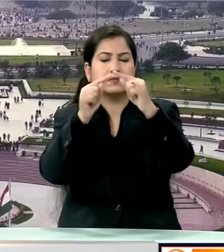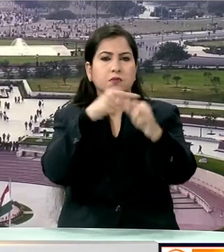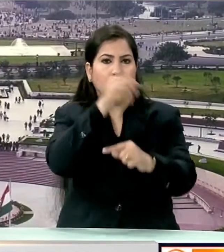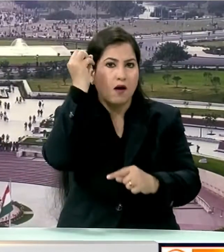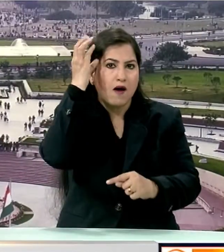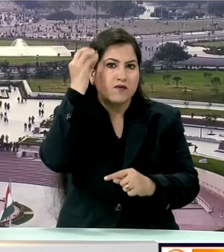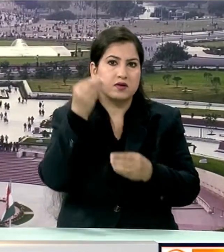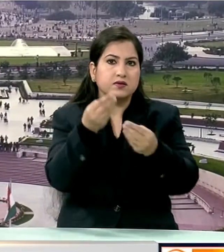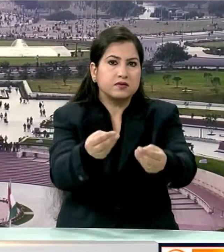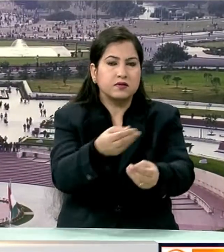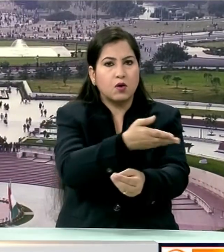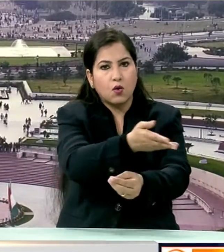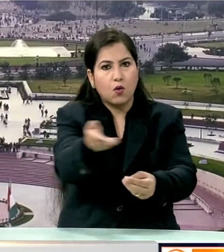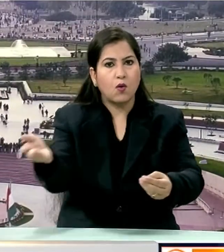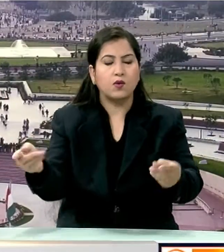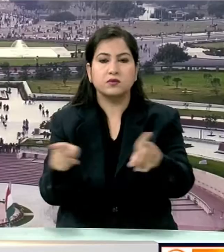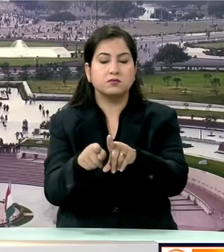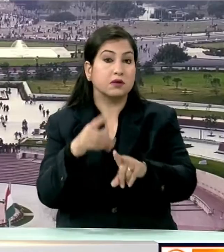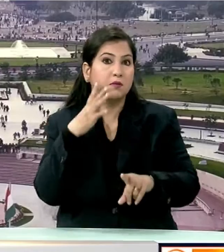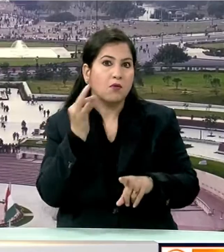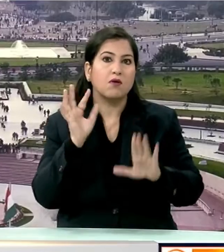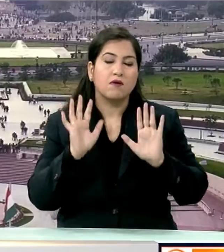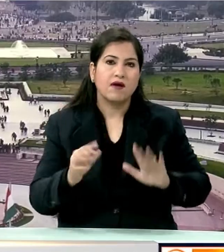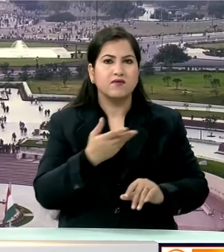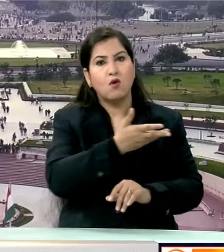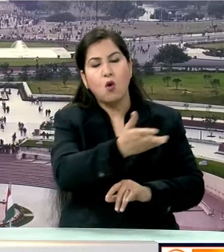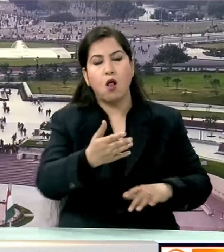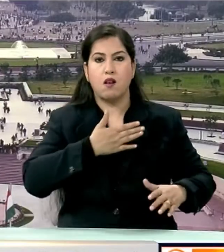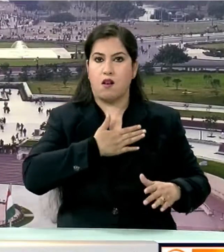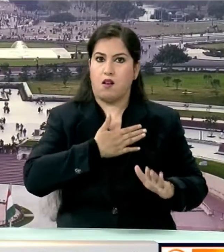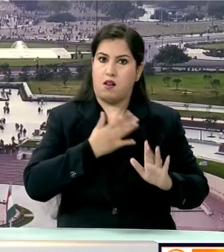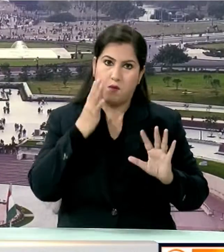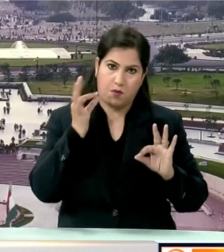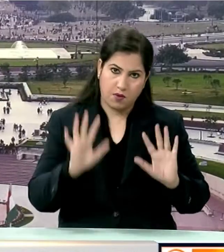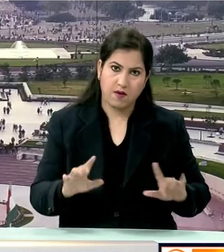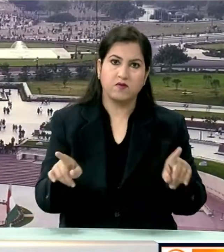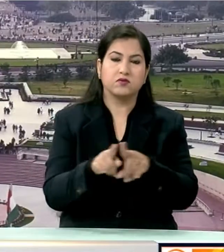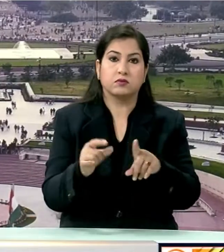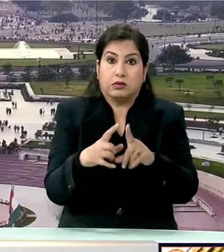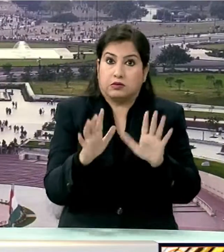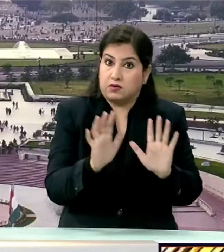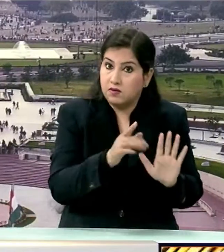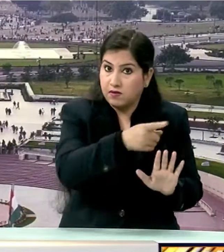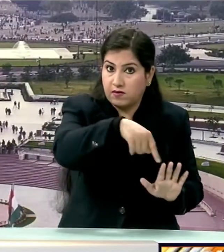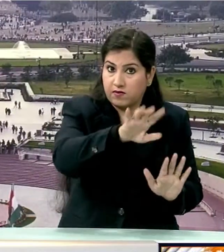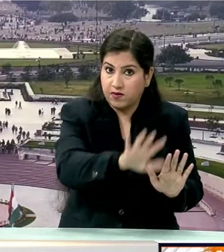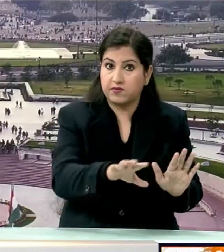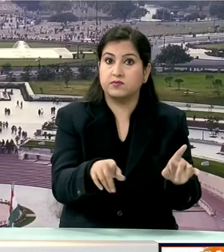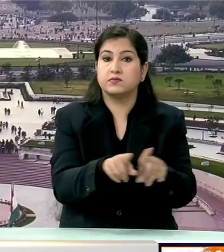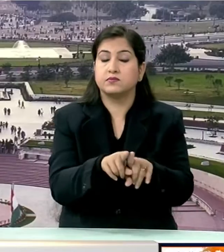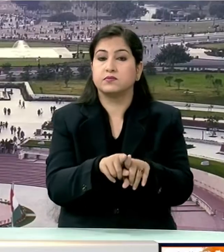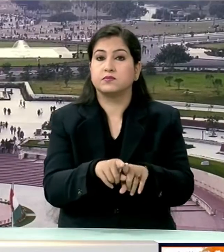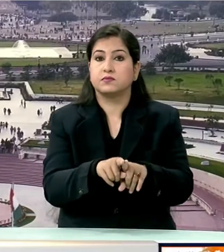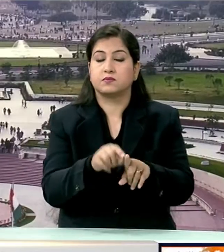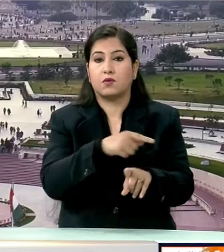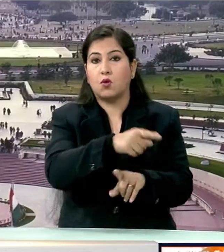create awareness among humans about the importance of wildlife and tries to curb the various dangers directed